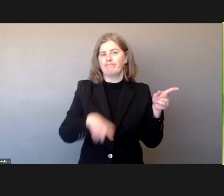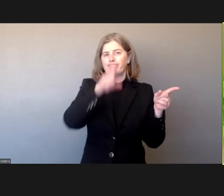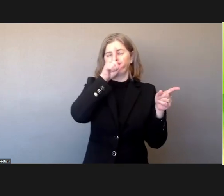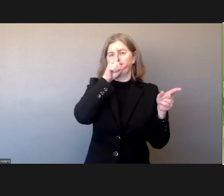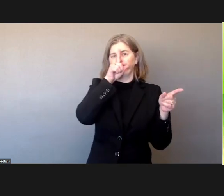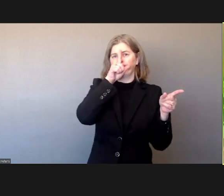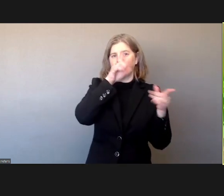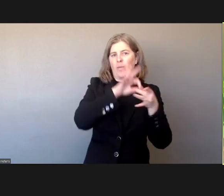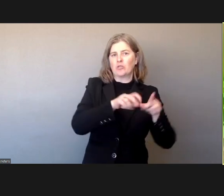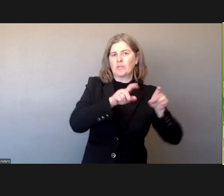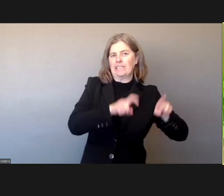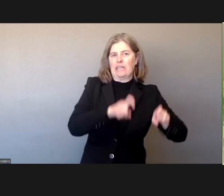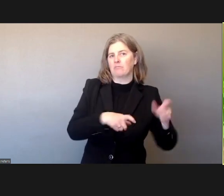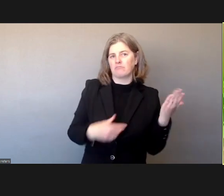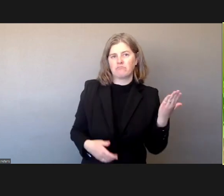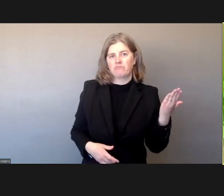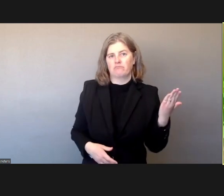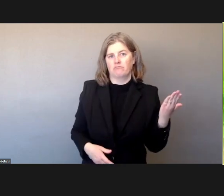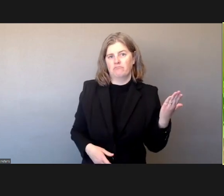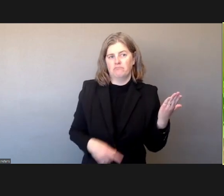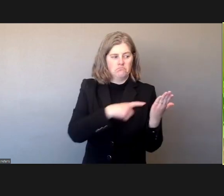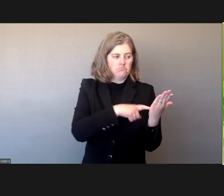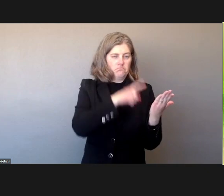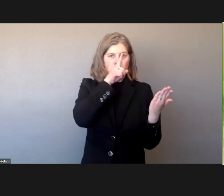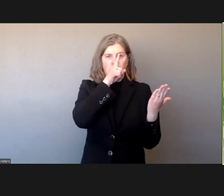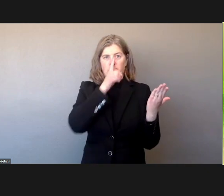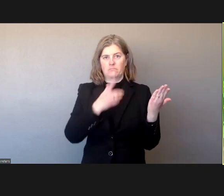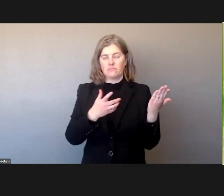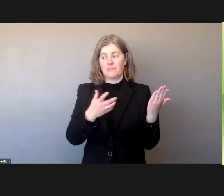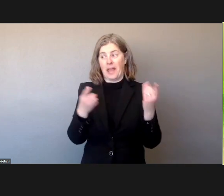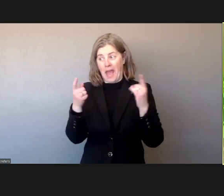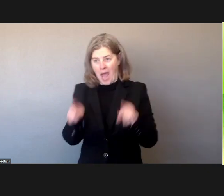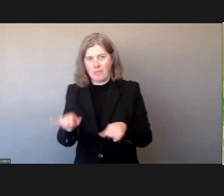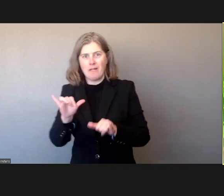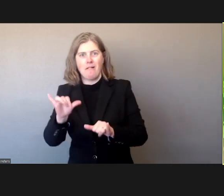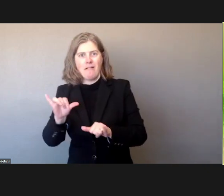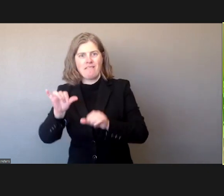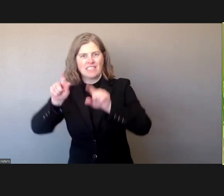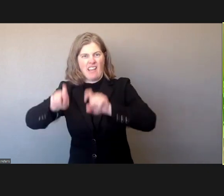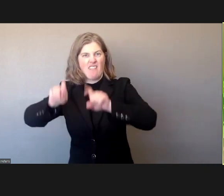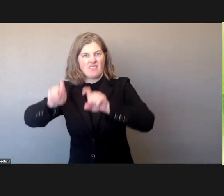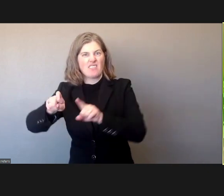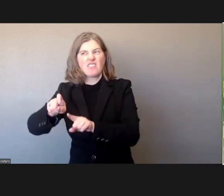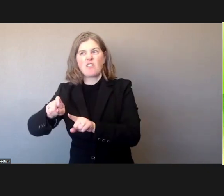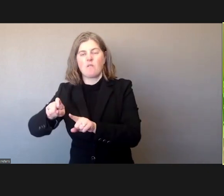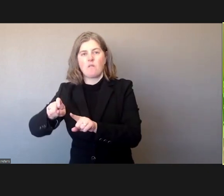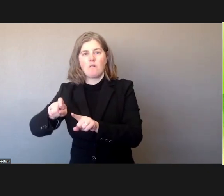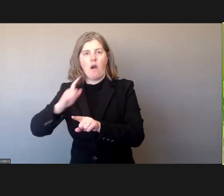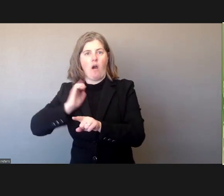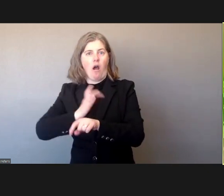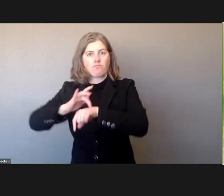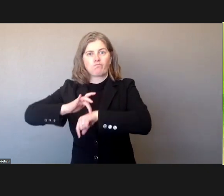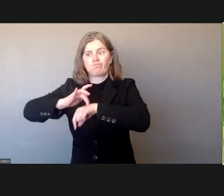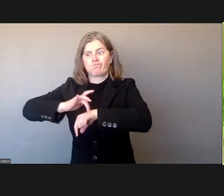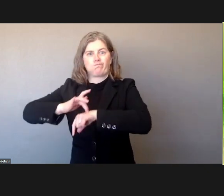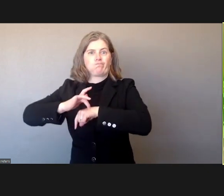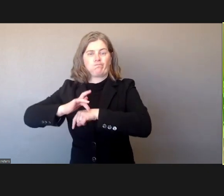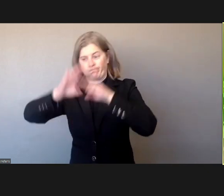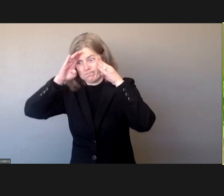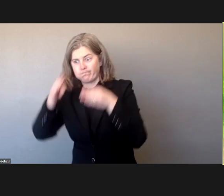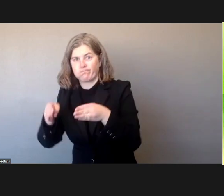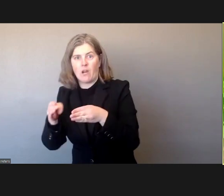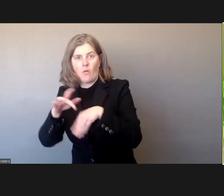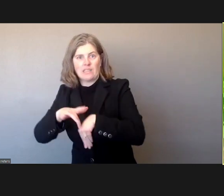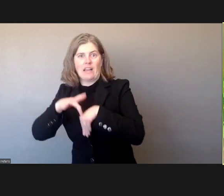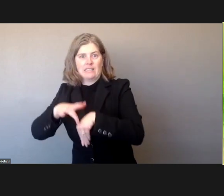on testing, and turned out testing was everyone's obsession and full-time